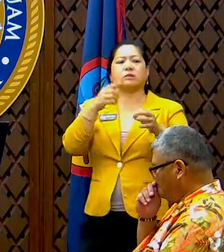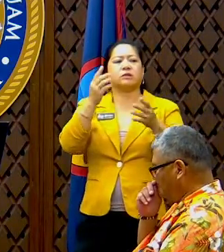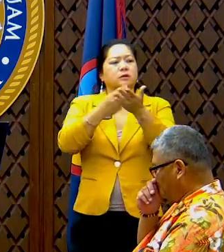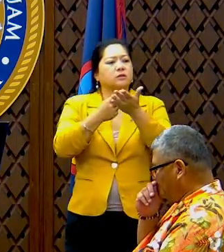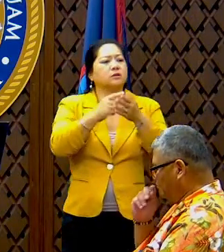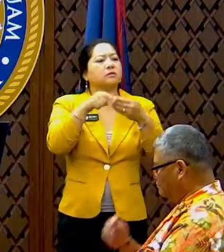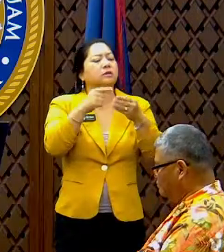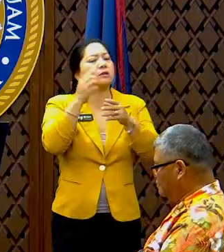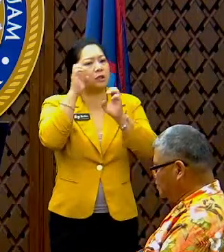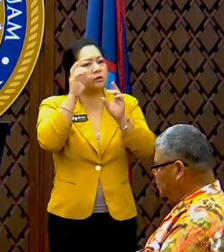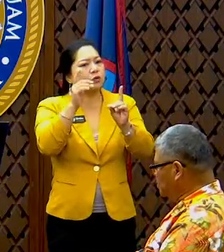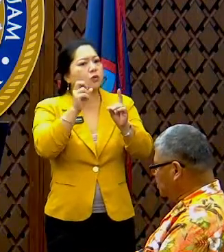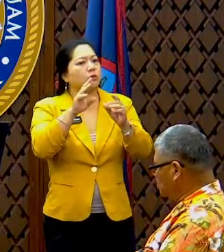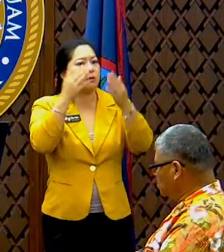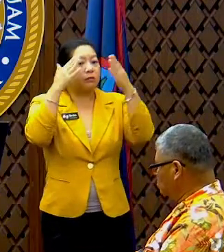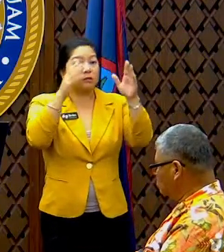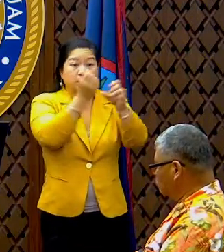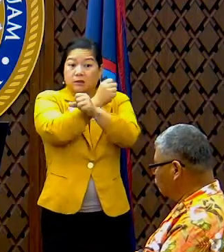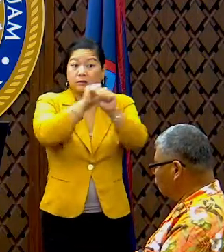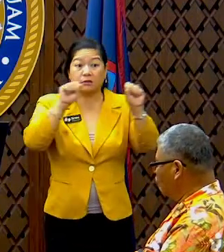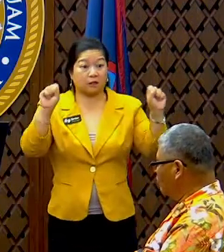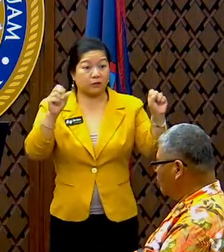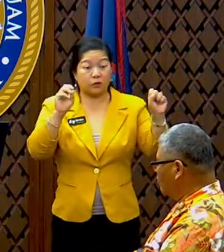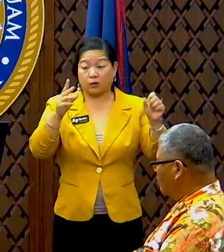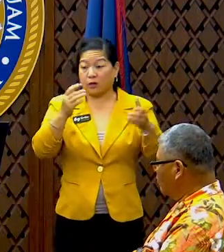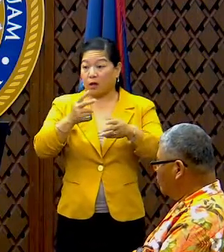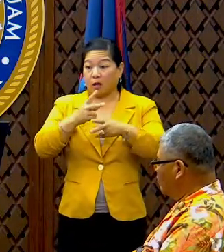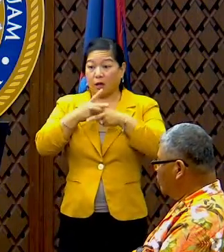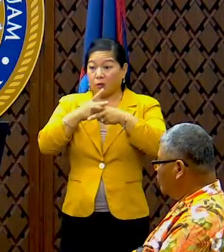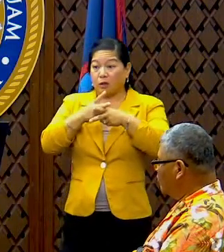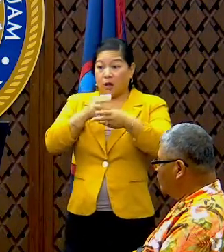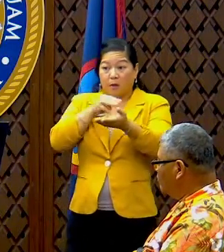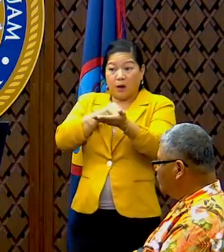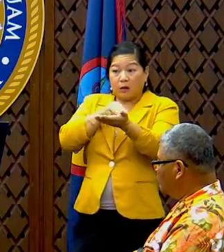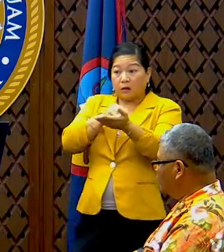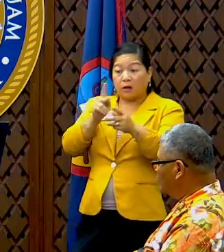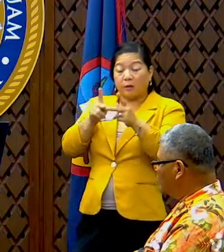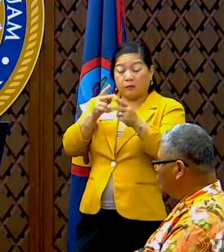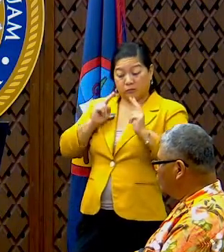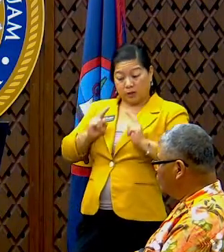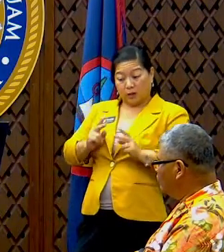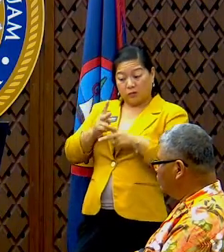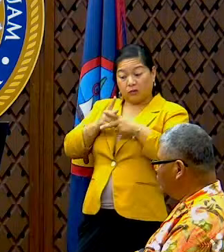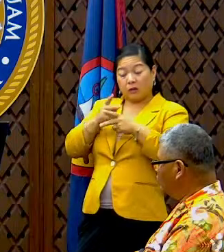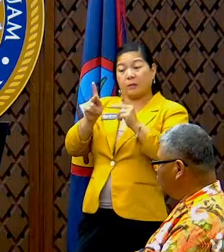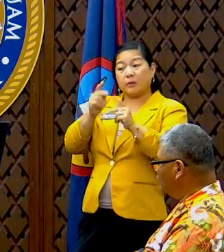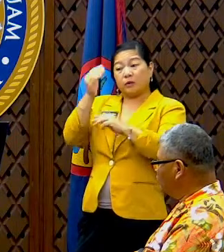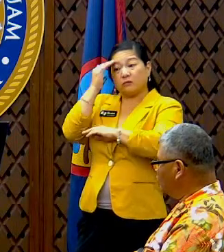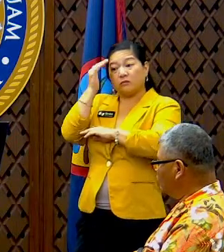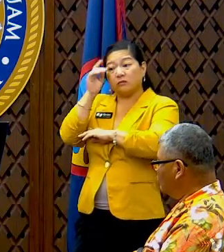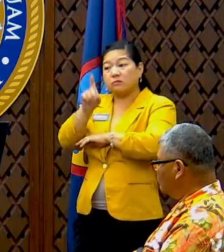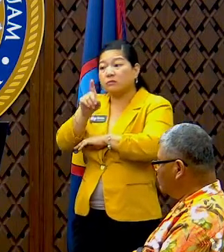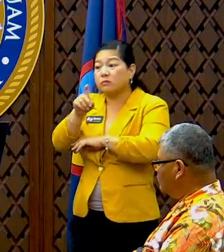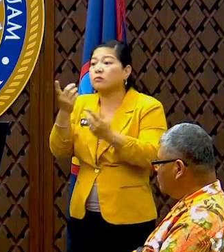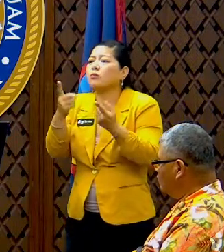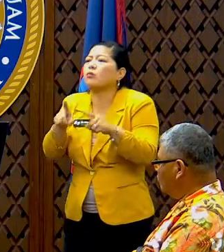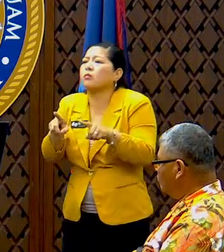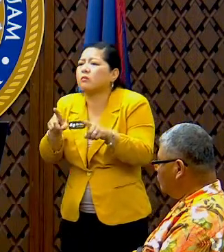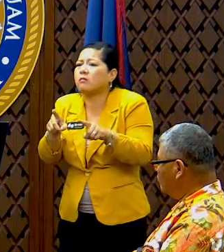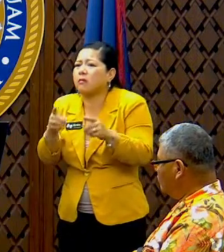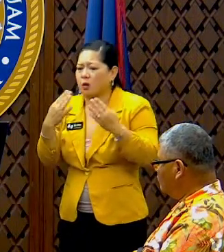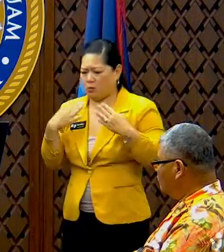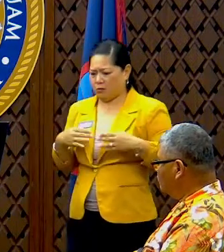education or public safety or healthcare, people need to know what is happening to